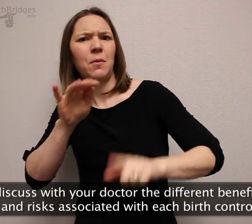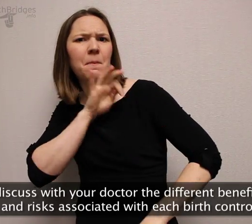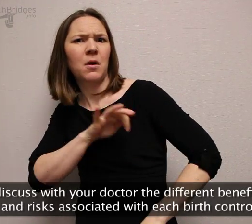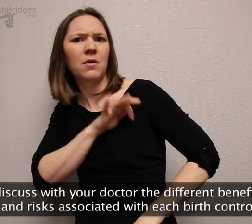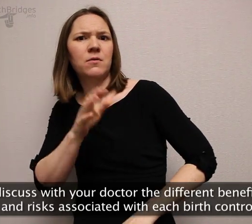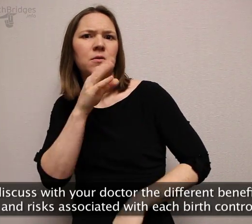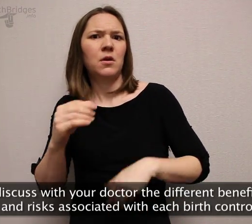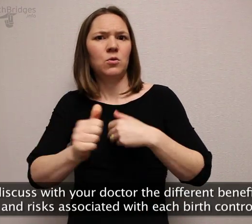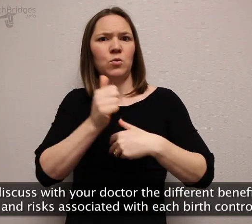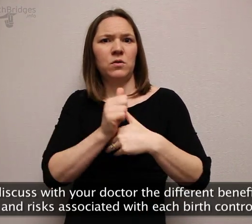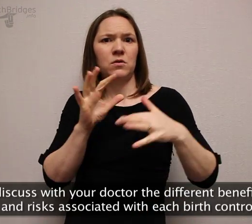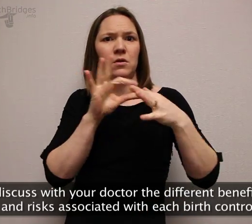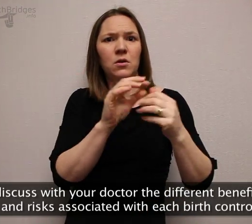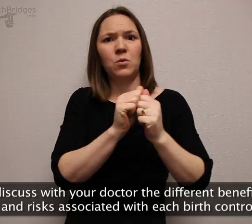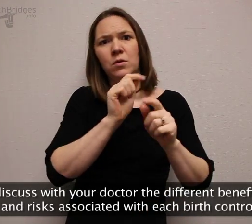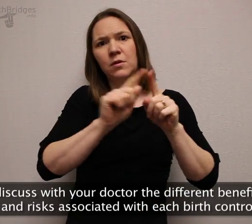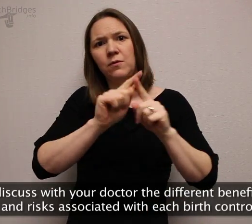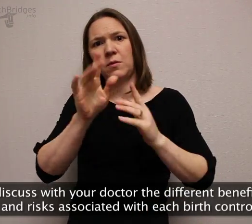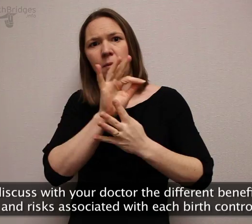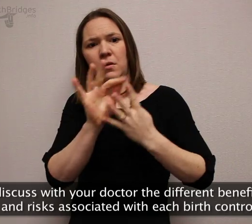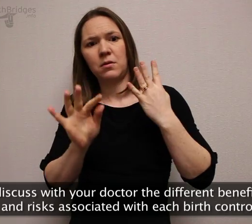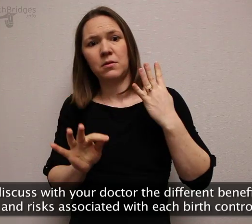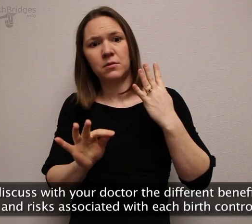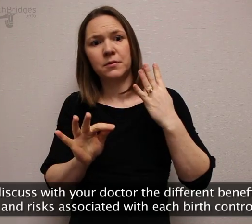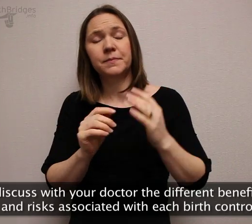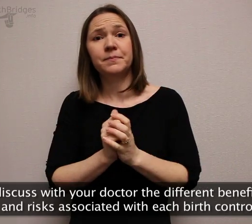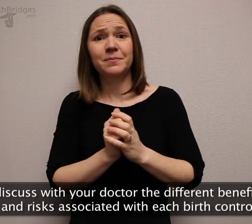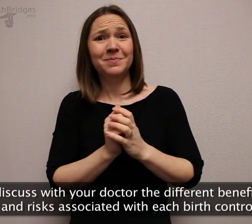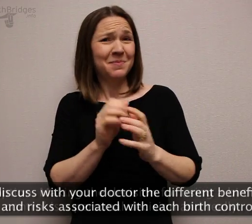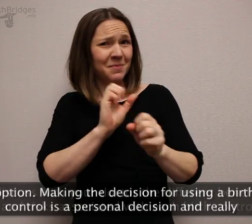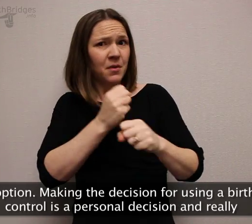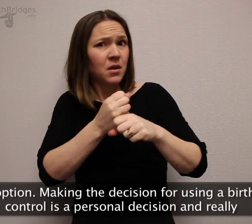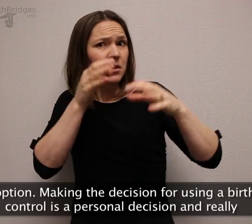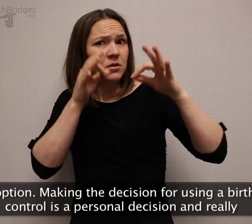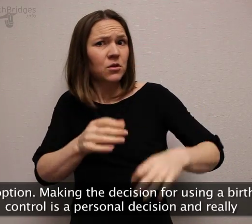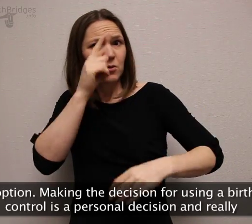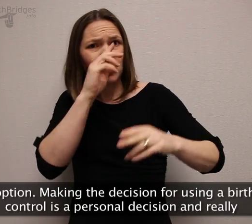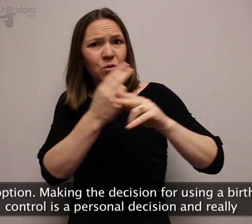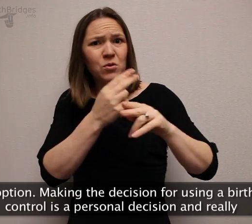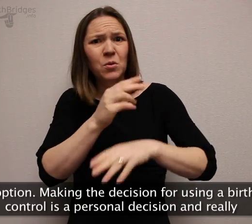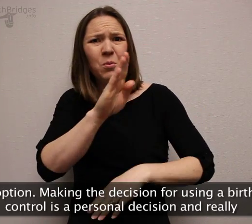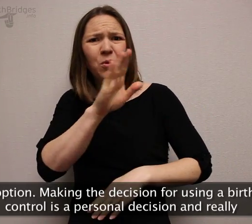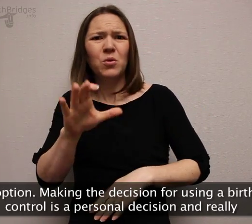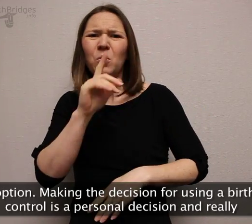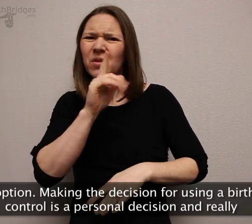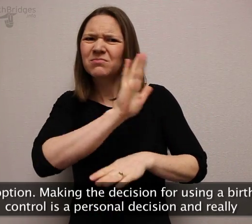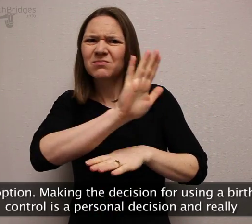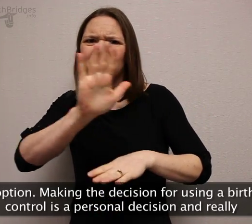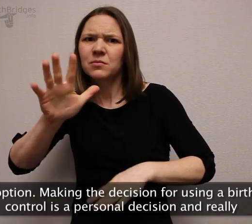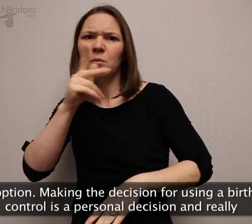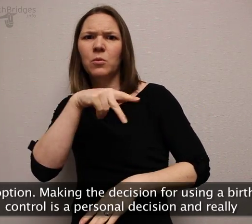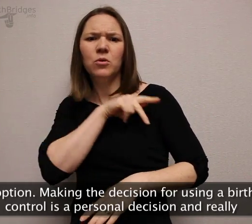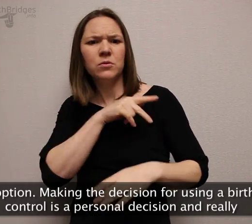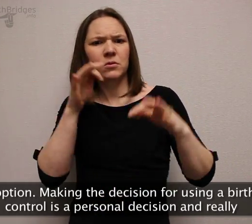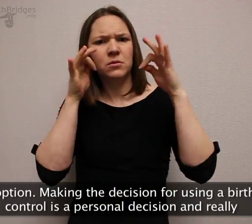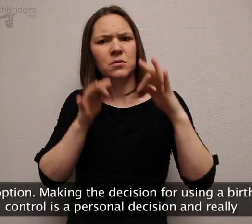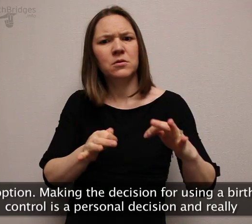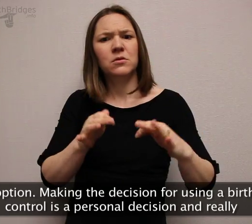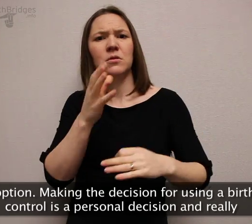doctor about the different benefits and risks associated with each birth control option. Making a decision for using a birth control is a